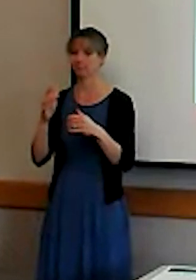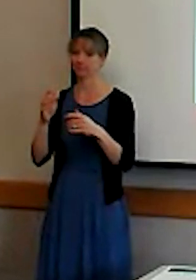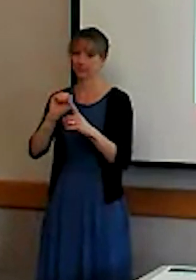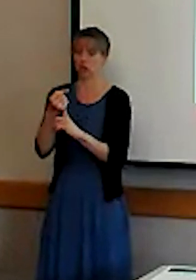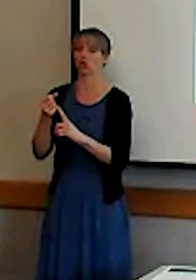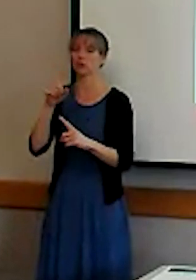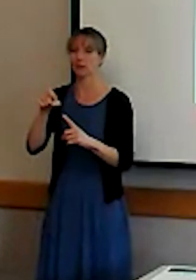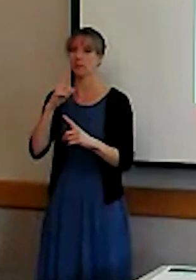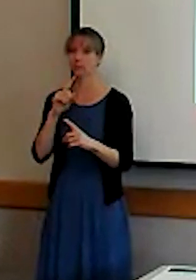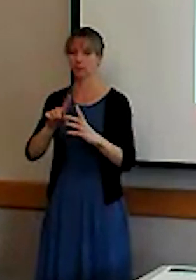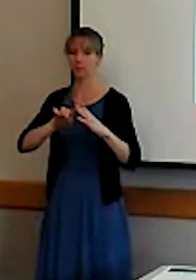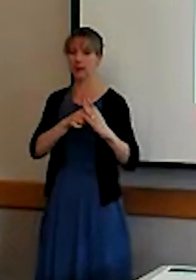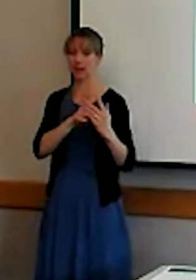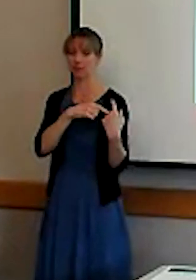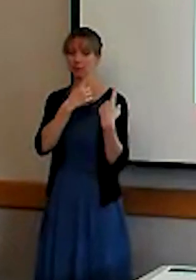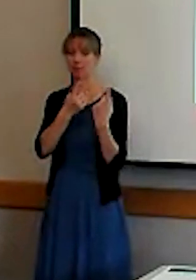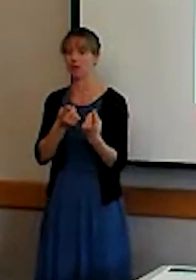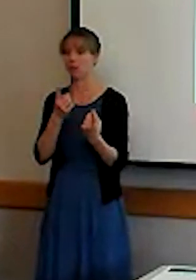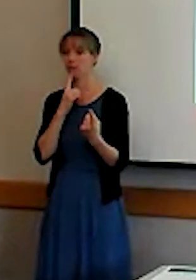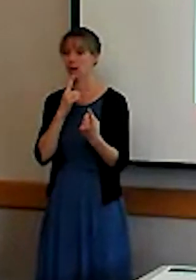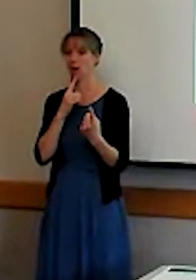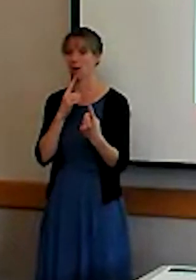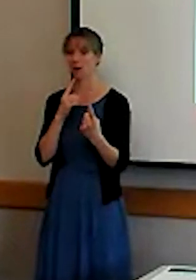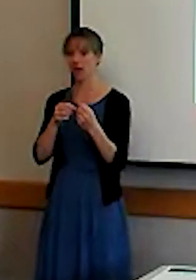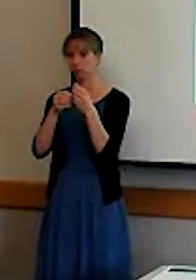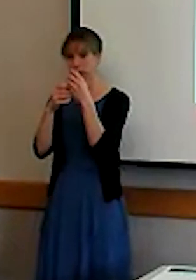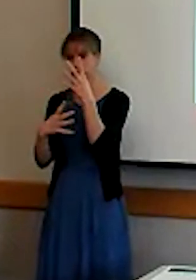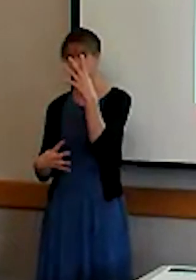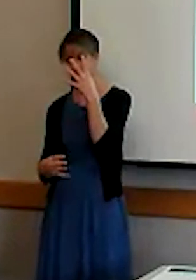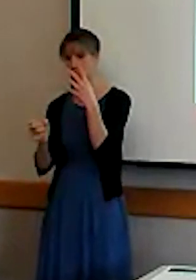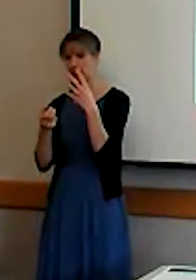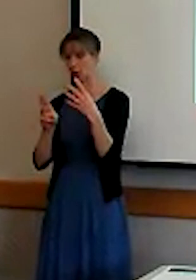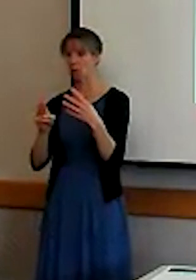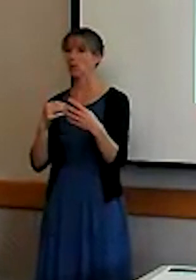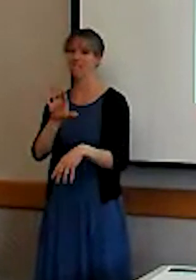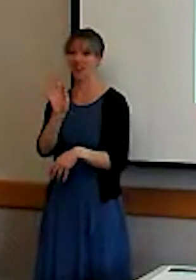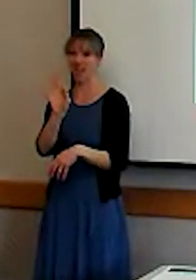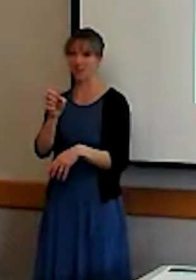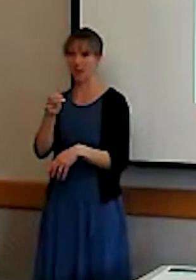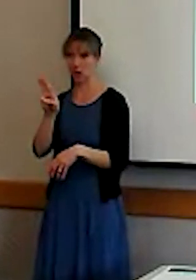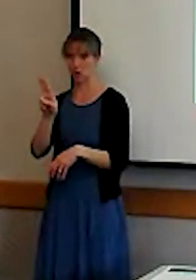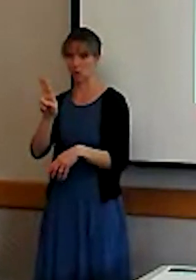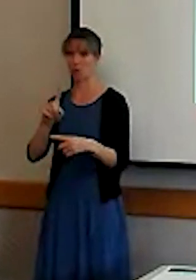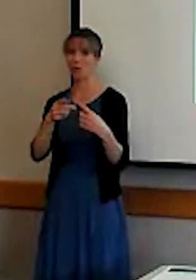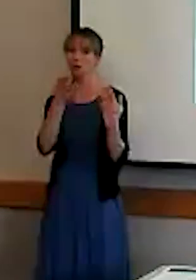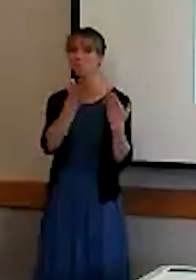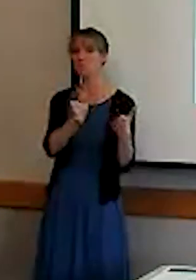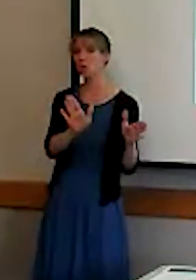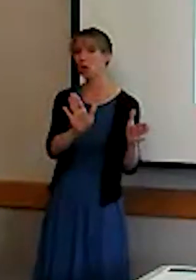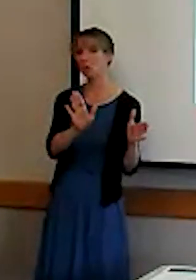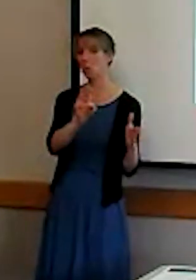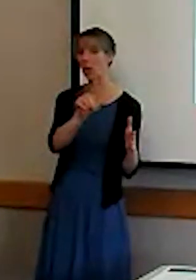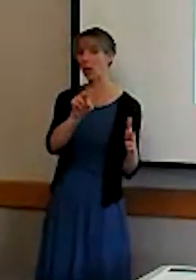So from the start, we've always had a very extensive menus. We have 9 menus, so anything from general